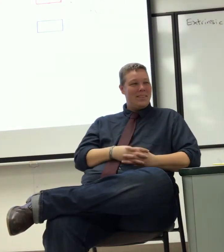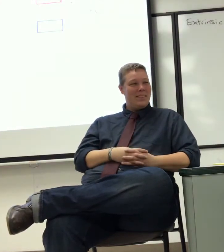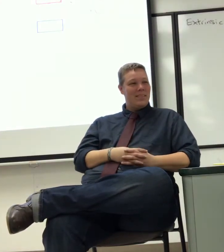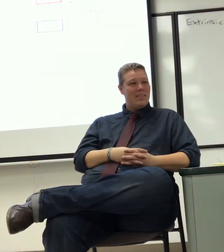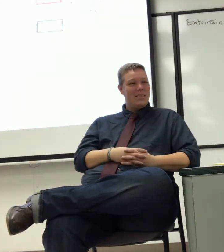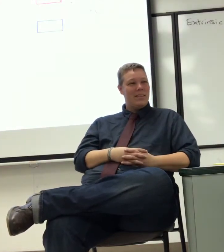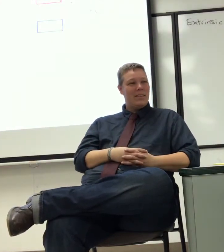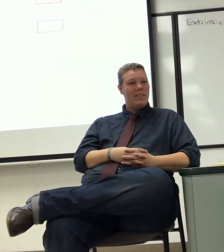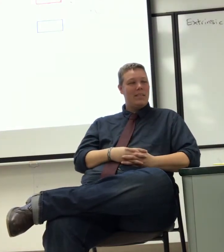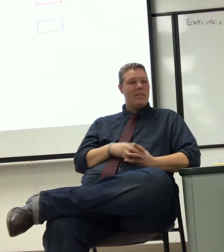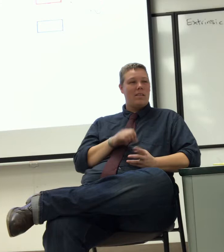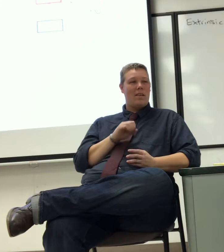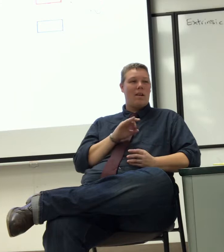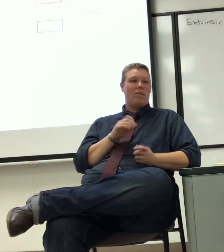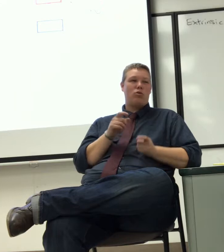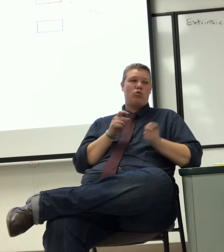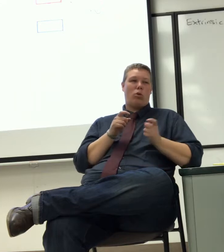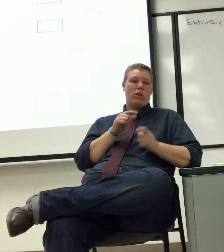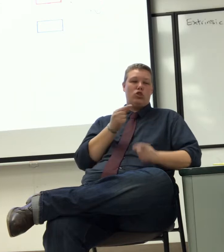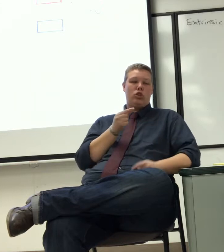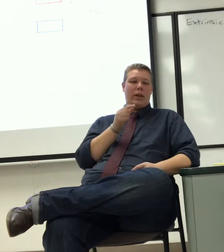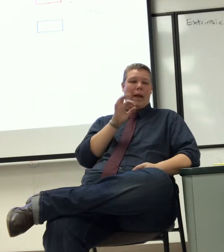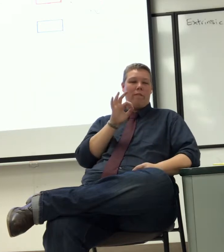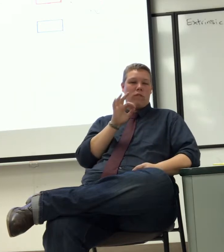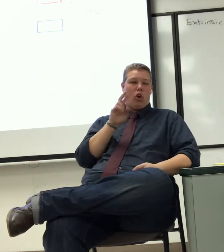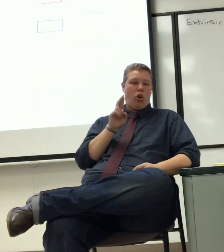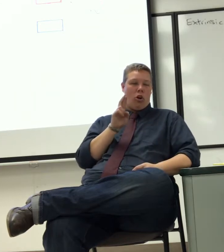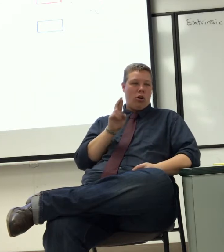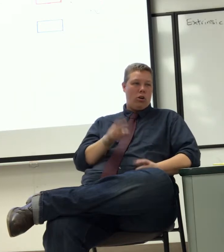controlling GFR, not 125. This is,